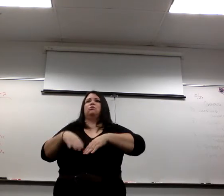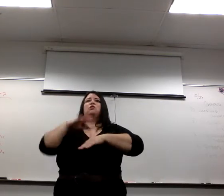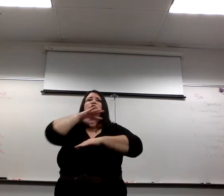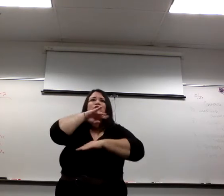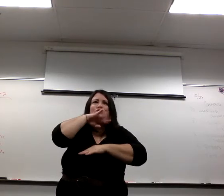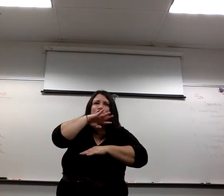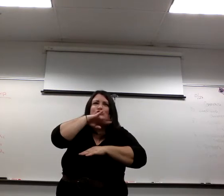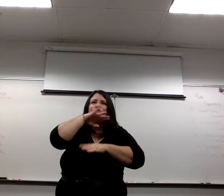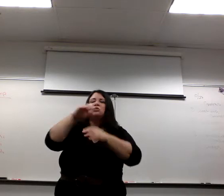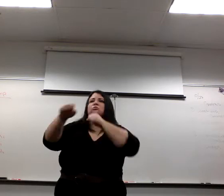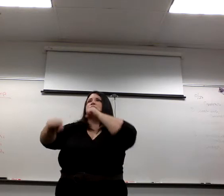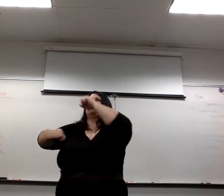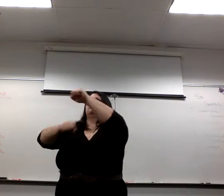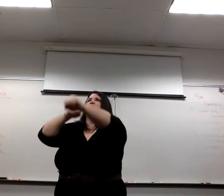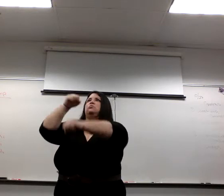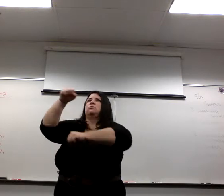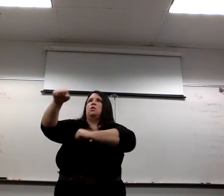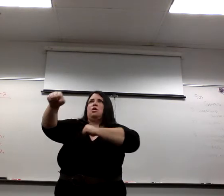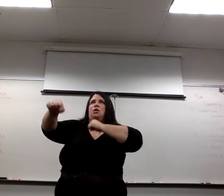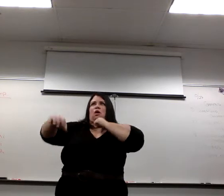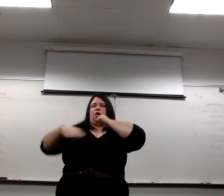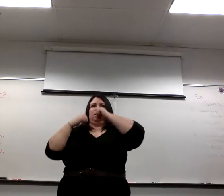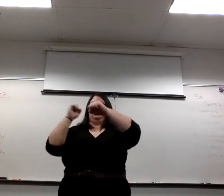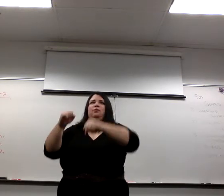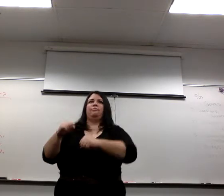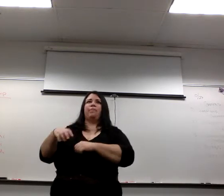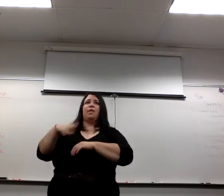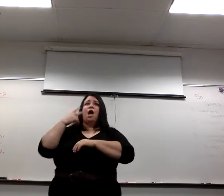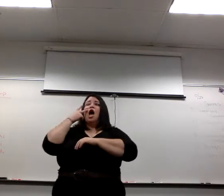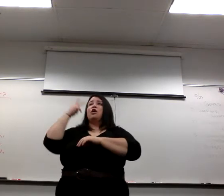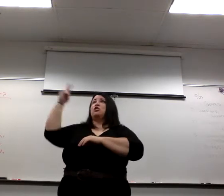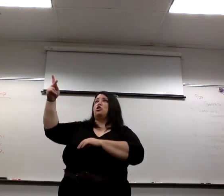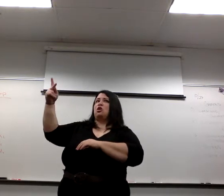this mountain was much further away than I had anticipated it being.